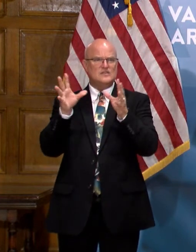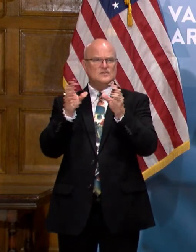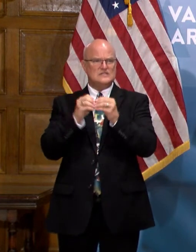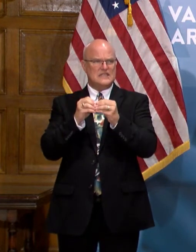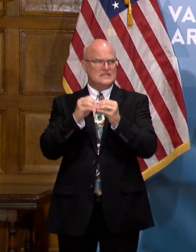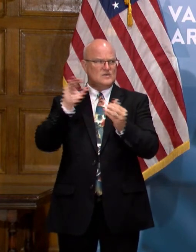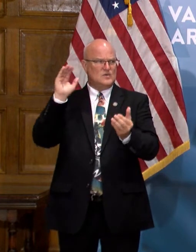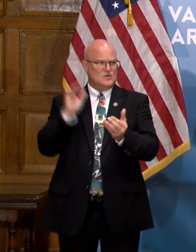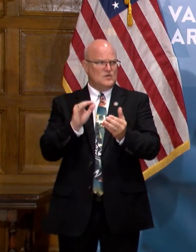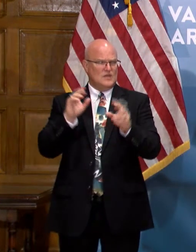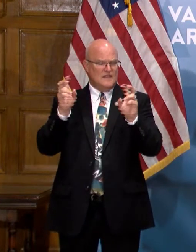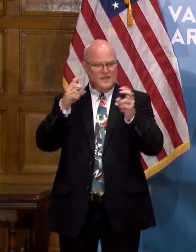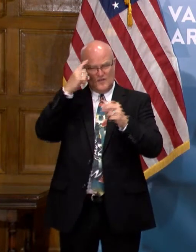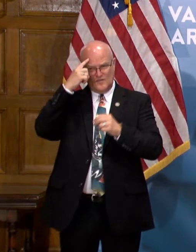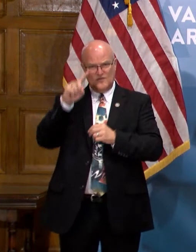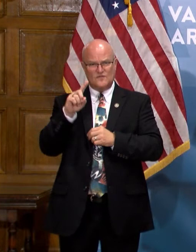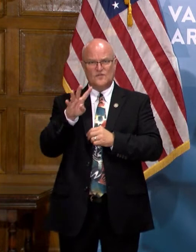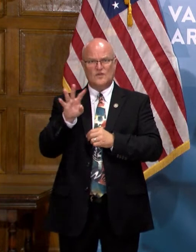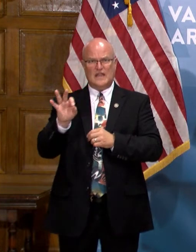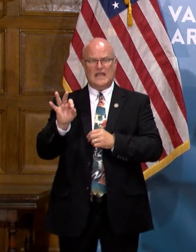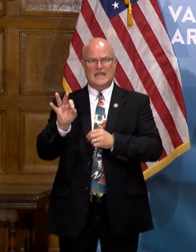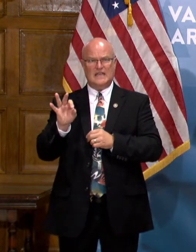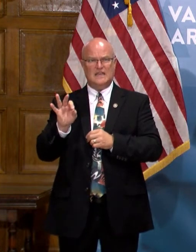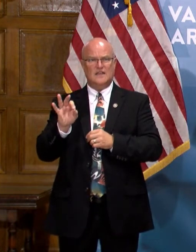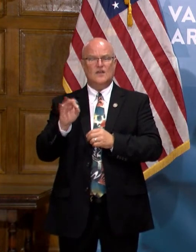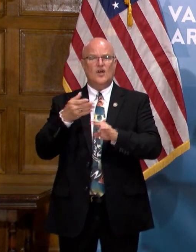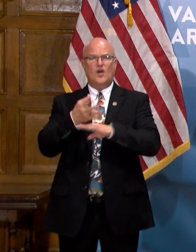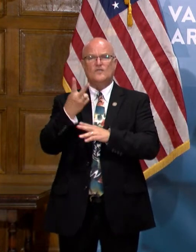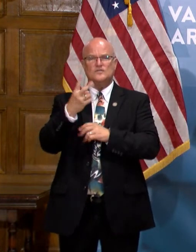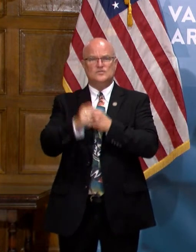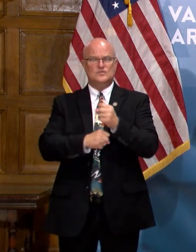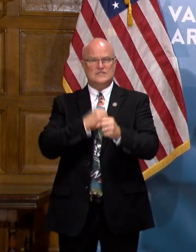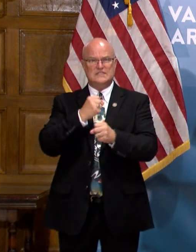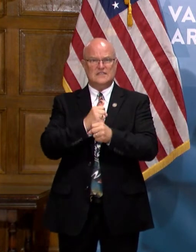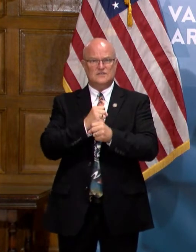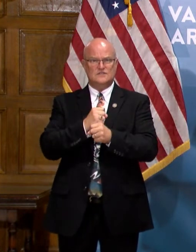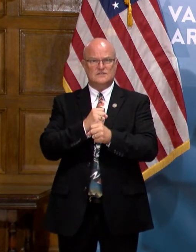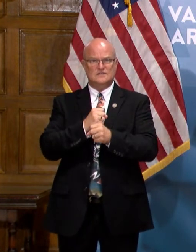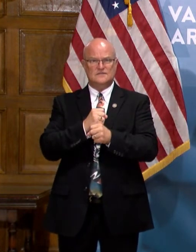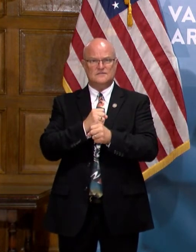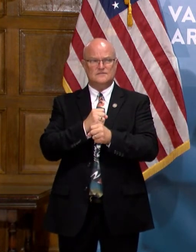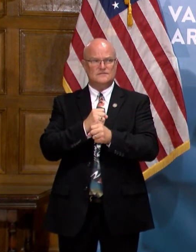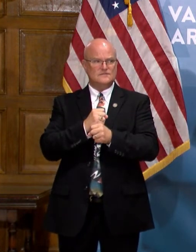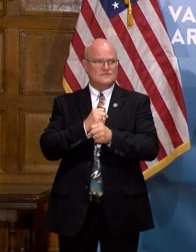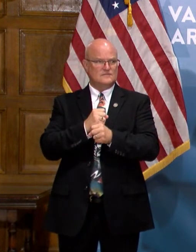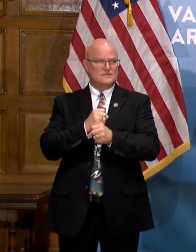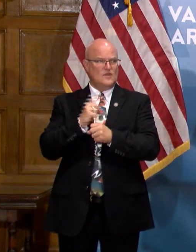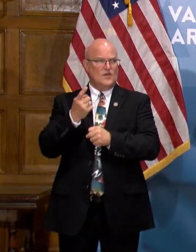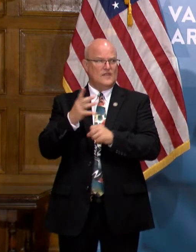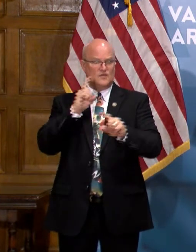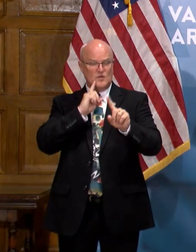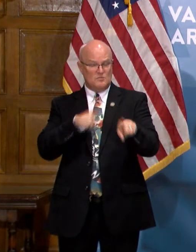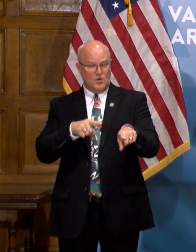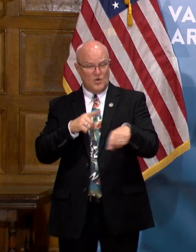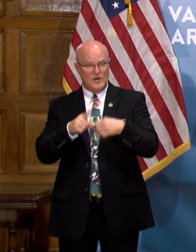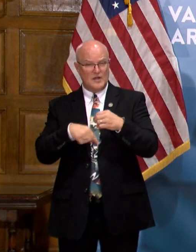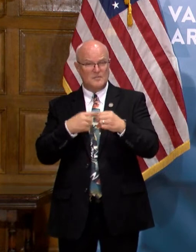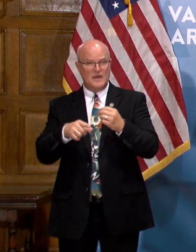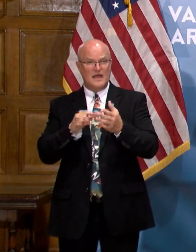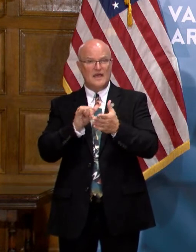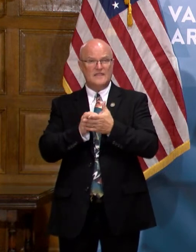reduce the top rate to 4.9 over 2 years. Do you have anything to report in terms